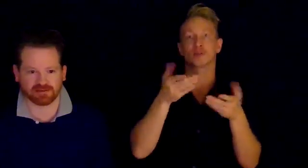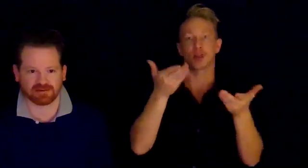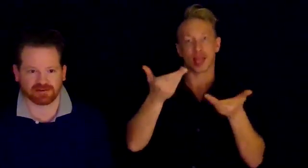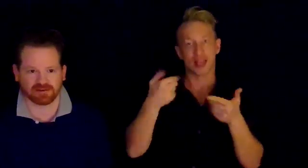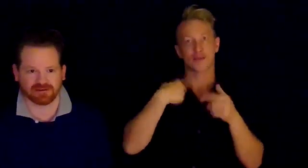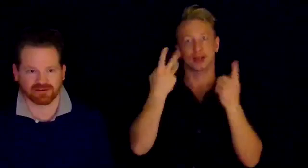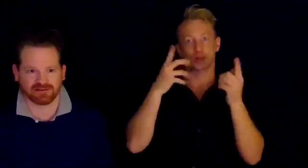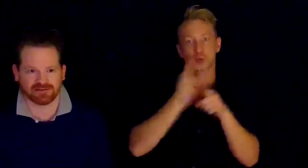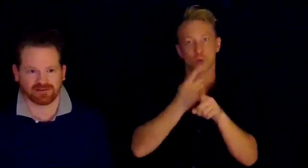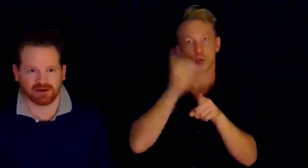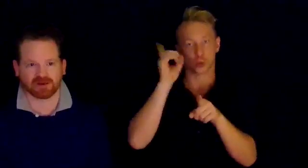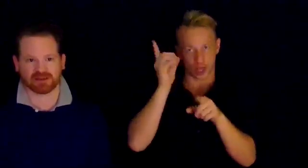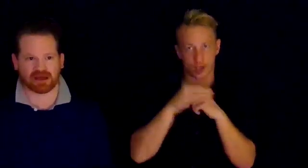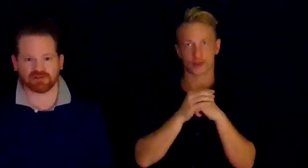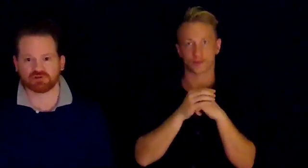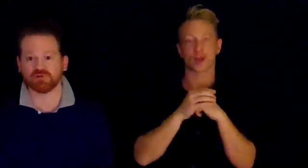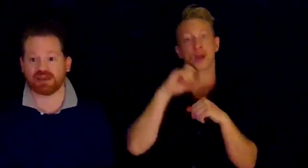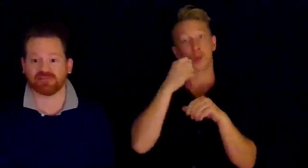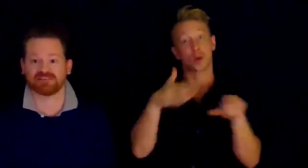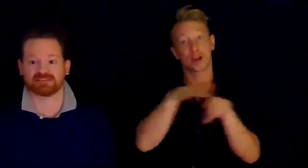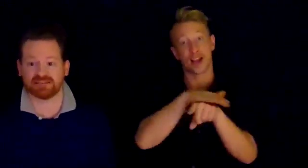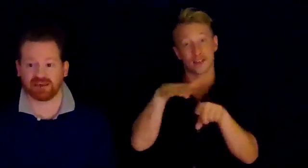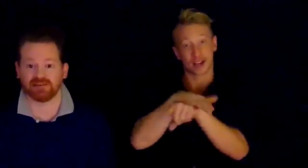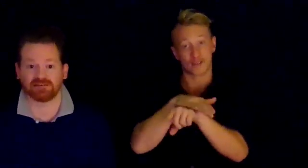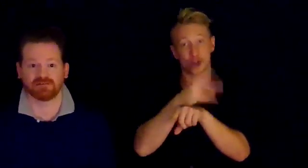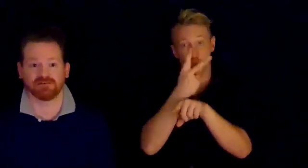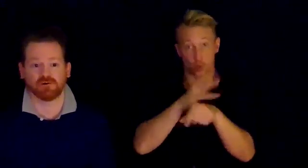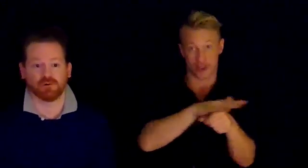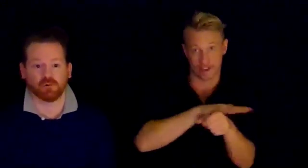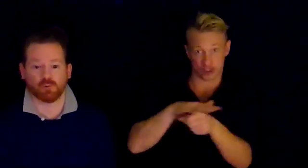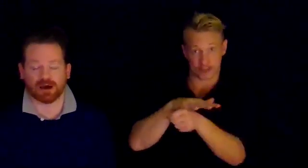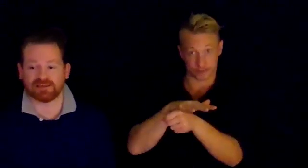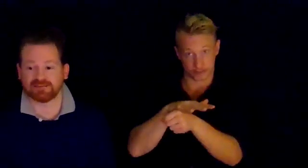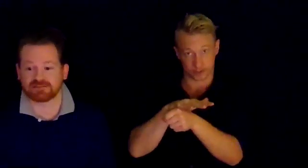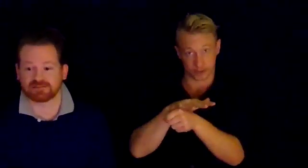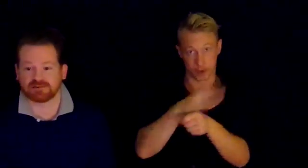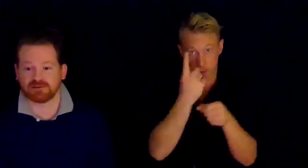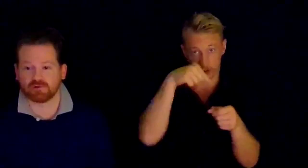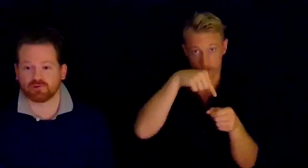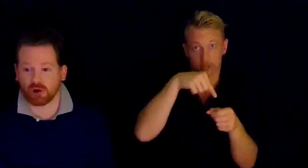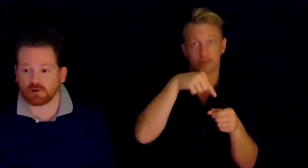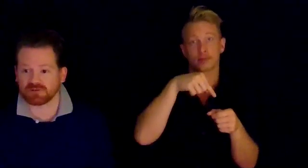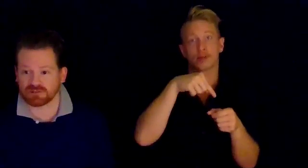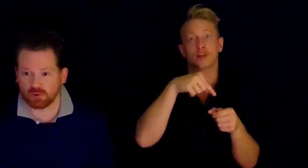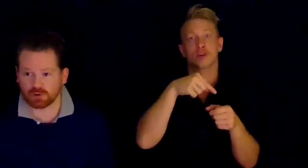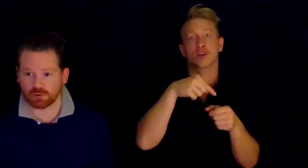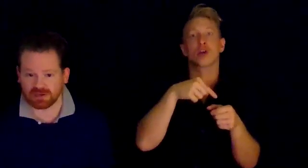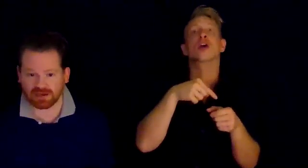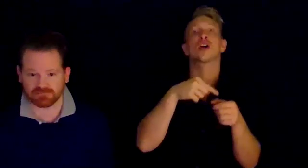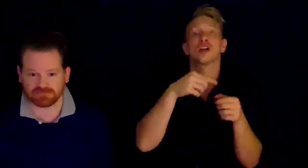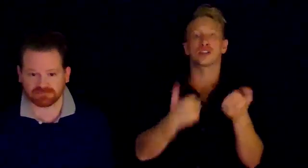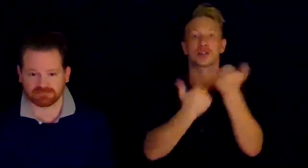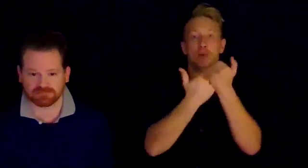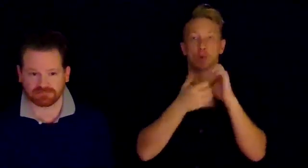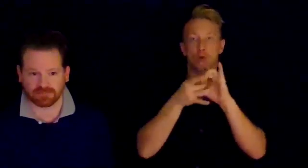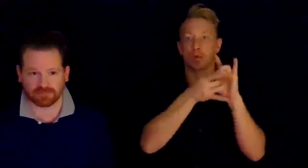today. I'm going to cover 2 areas today. One is the role of a support